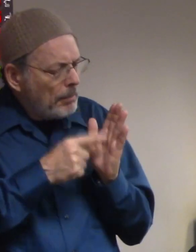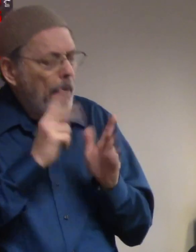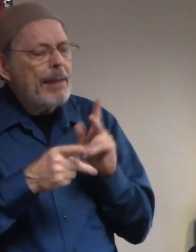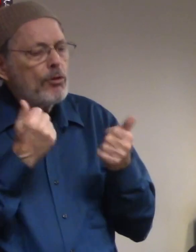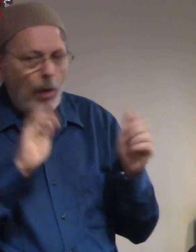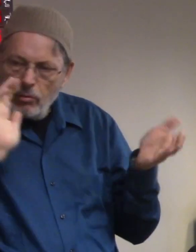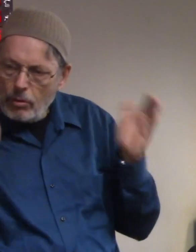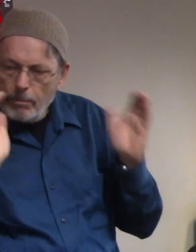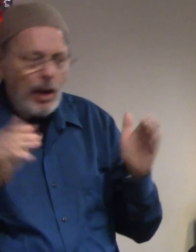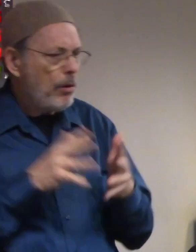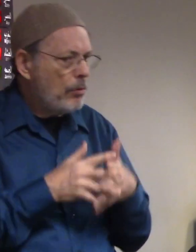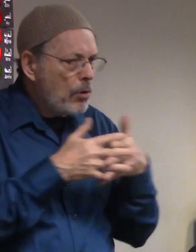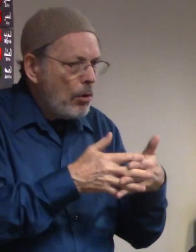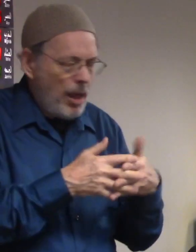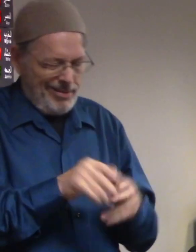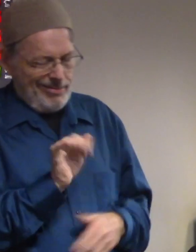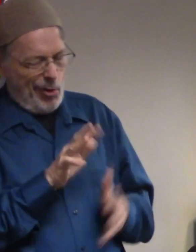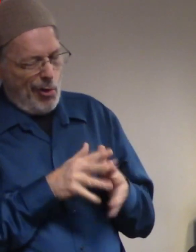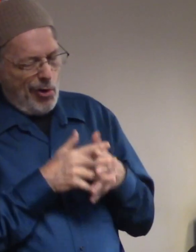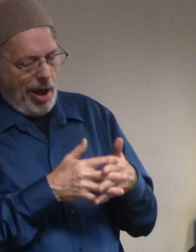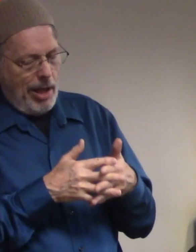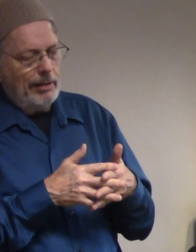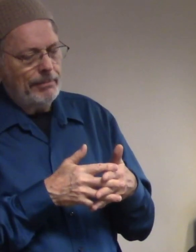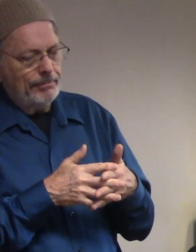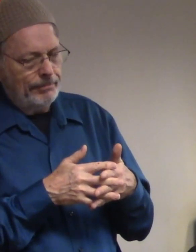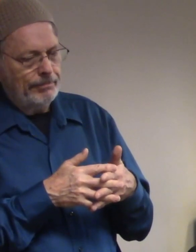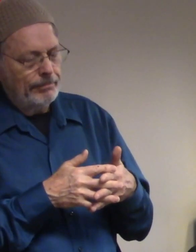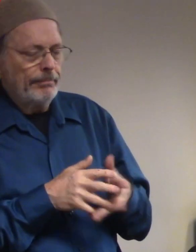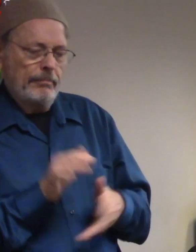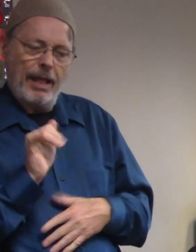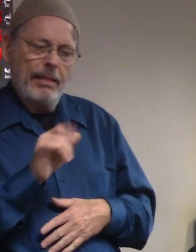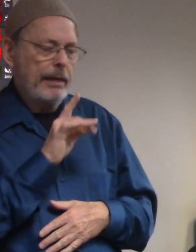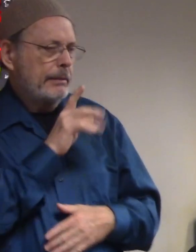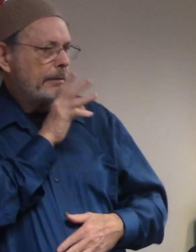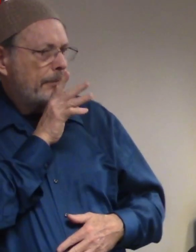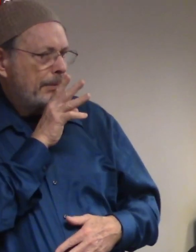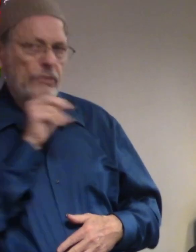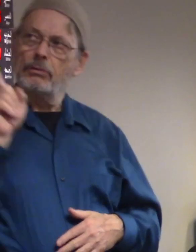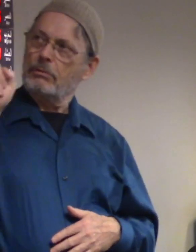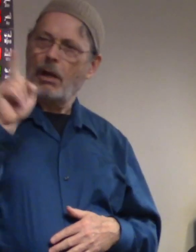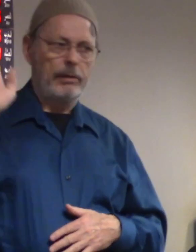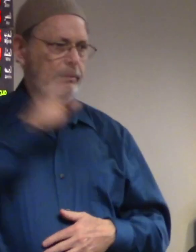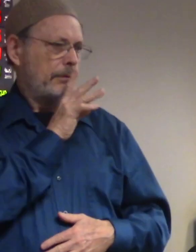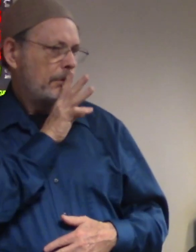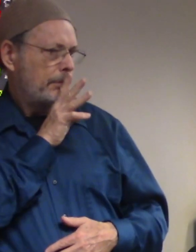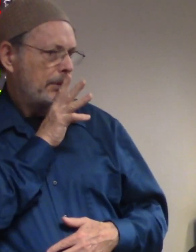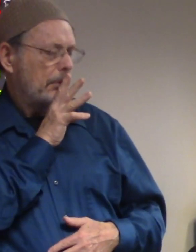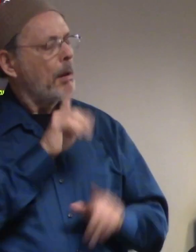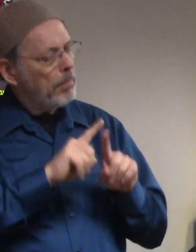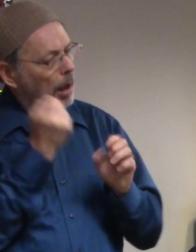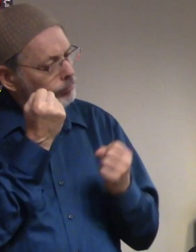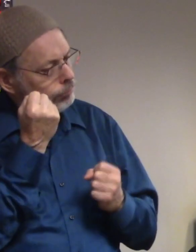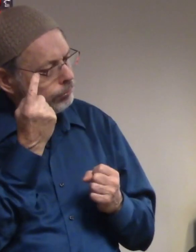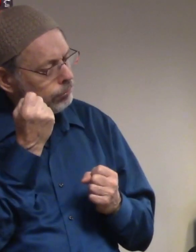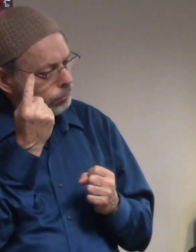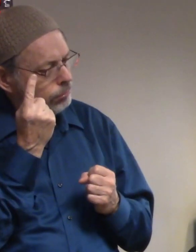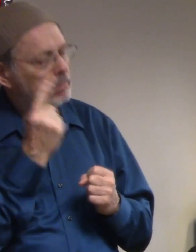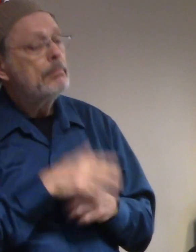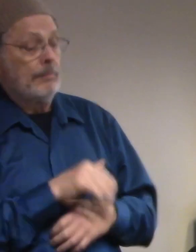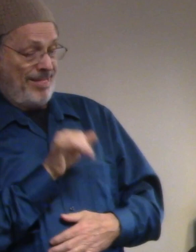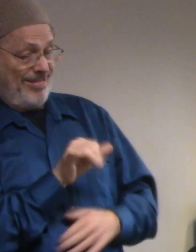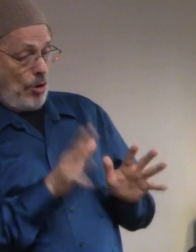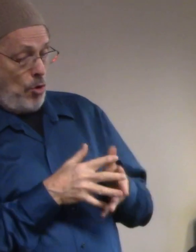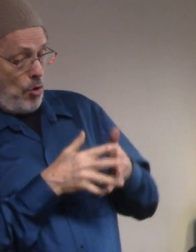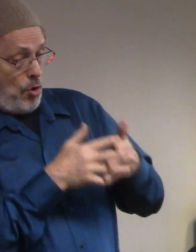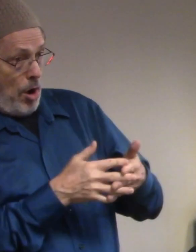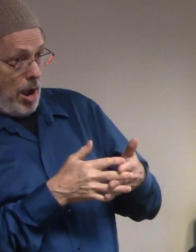try to compare the Quran. The Quran is the sifat, it's the that of Allah, it's the speech of Allah subhanahu wa ta'ala. But you have to remember, the